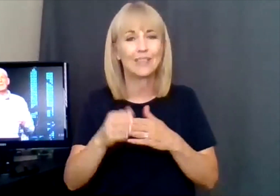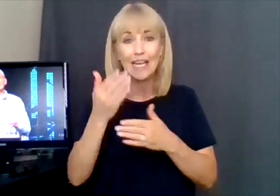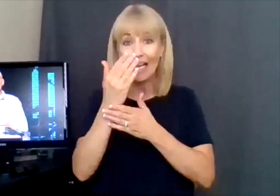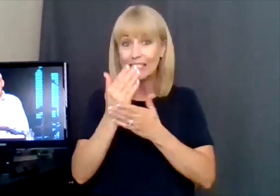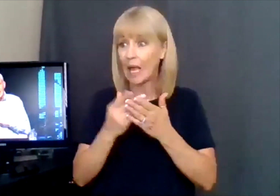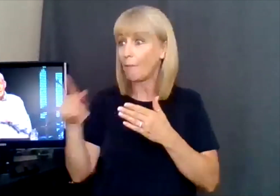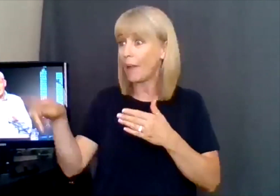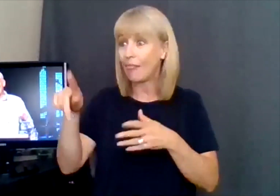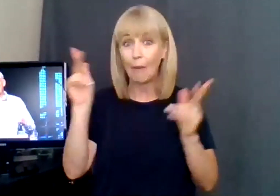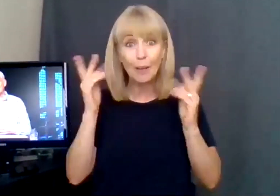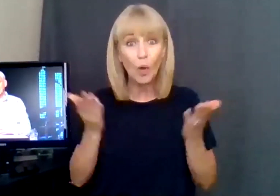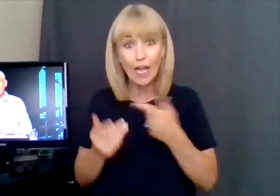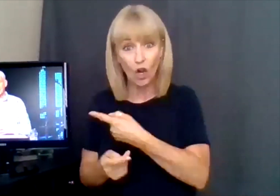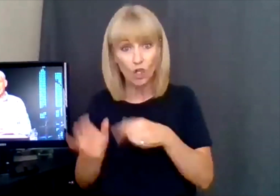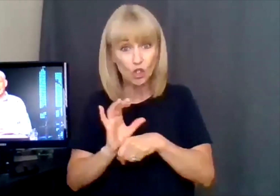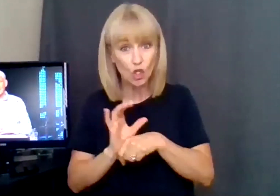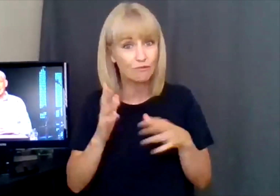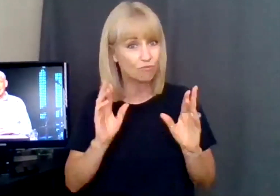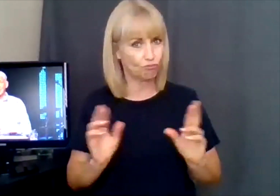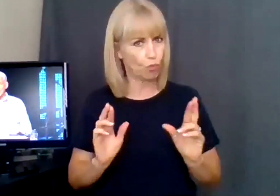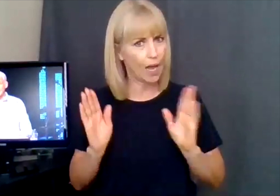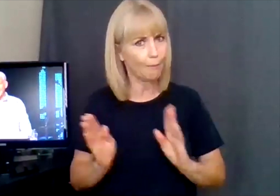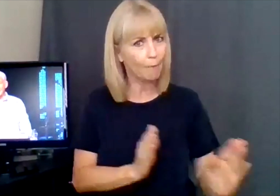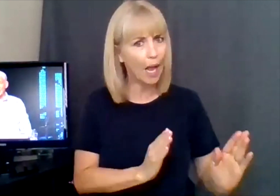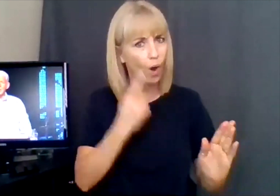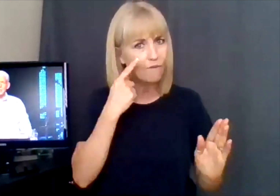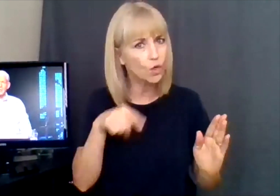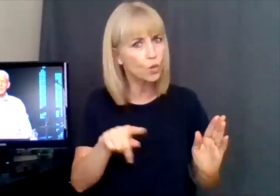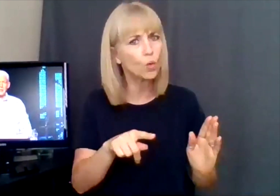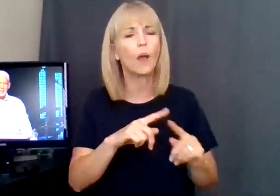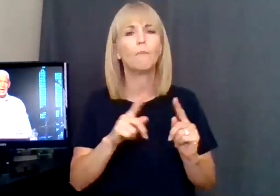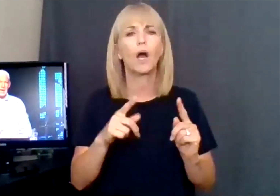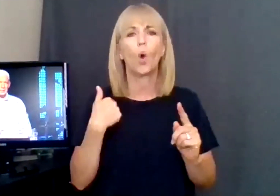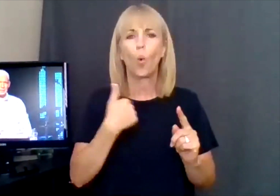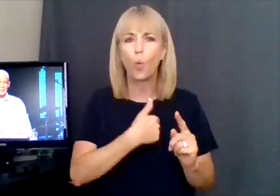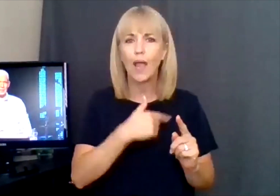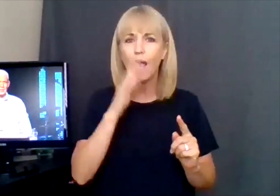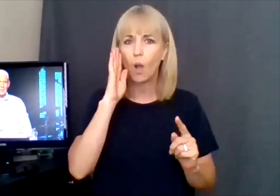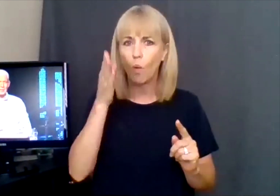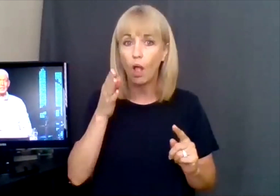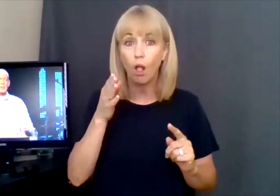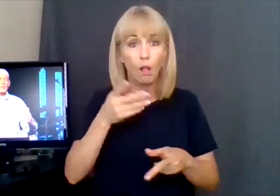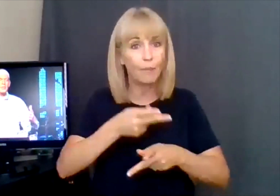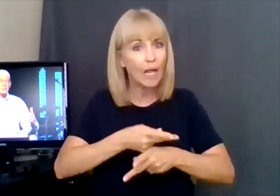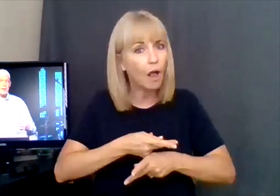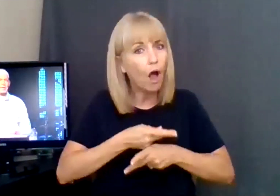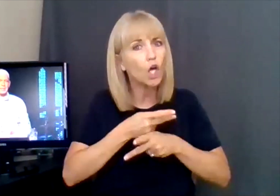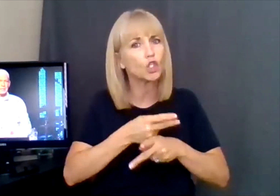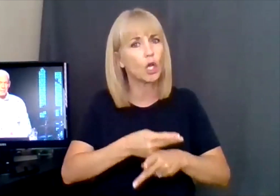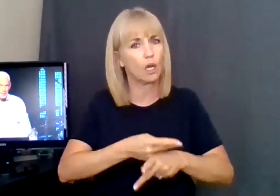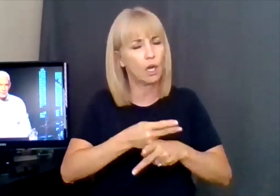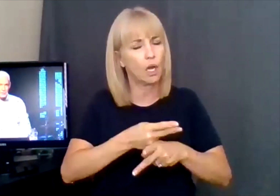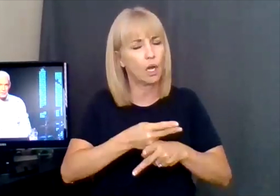who are helping us get ready in preparation for it. But when we do that, we're going to do it with great caution because we want to